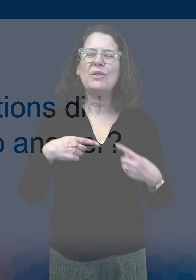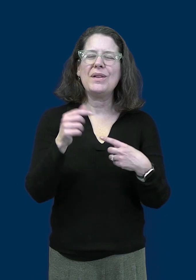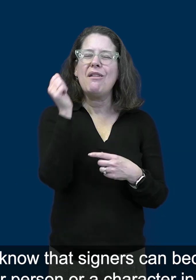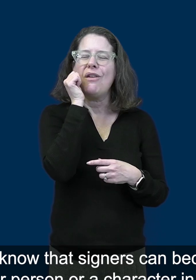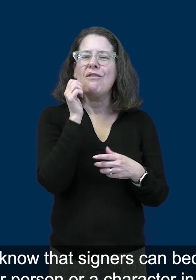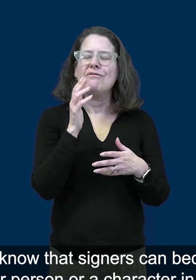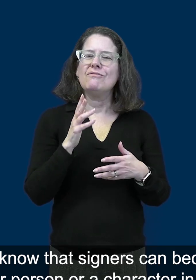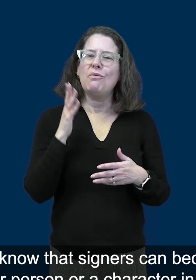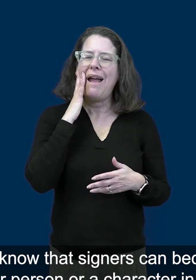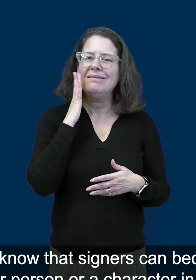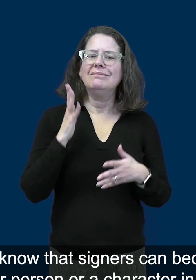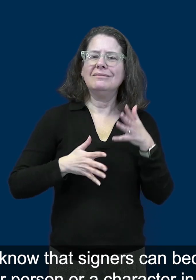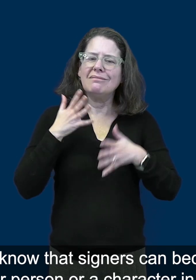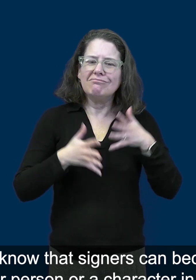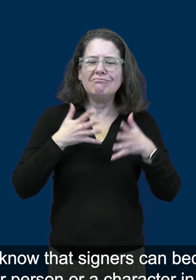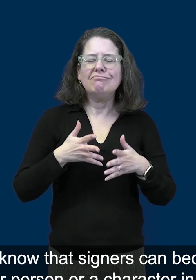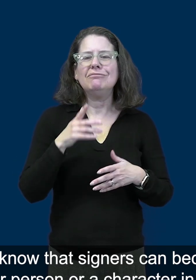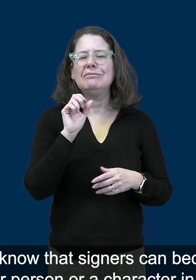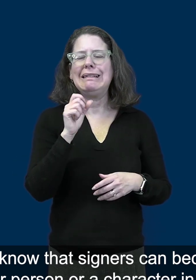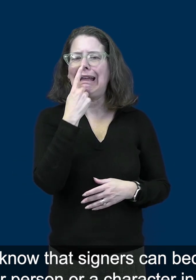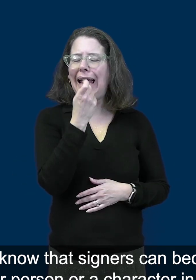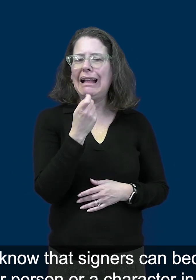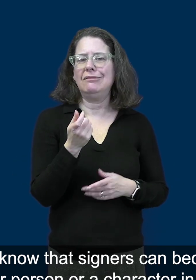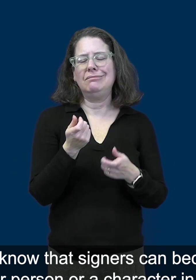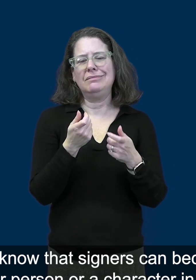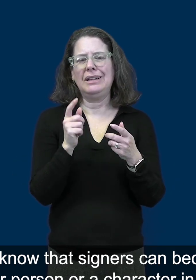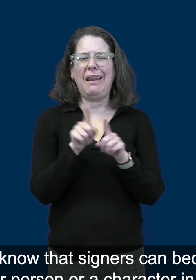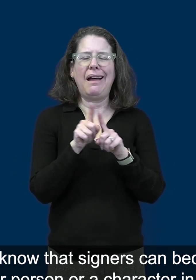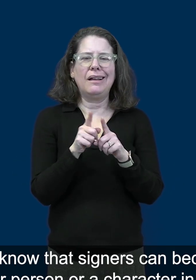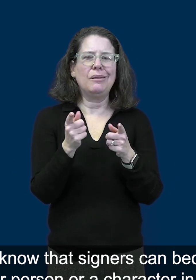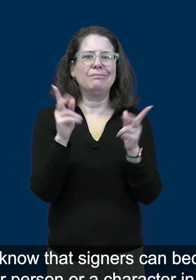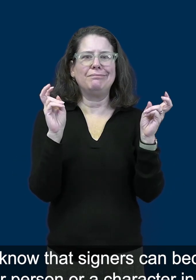We know that signers can become another person or a character in a story.